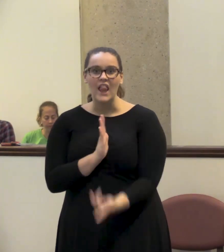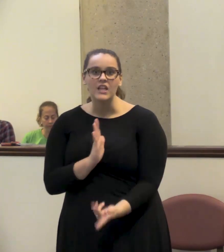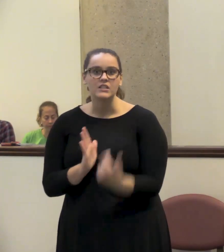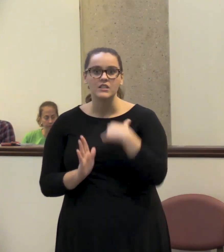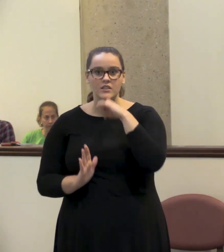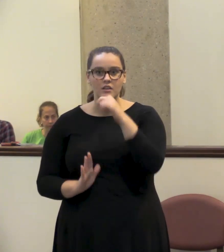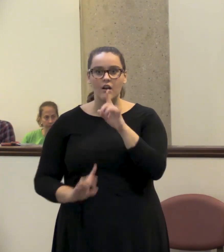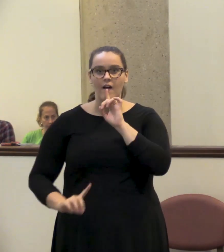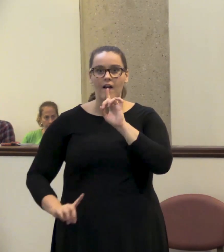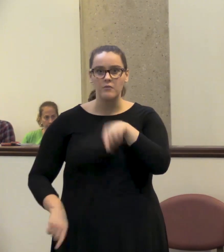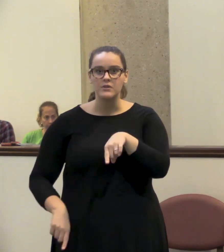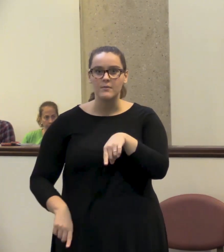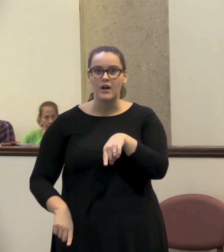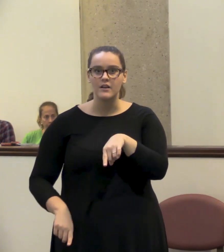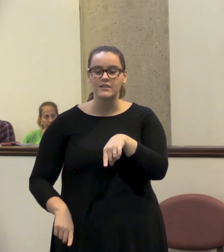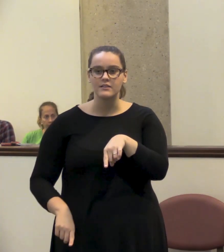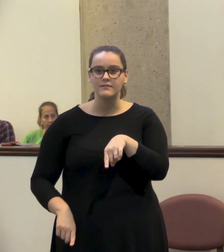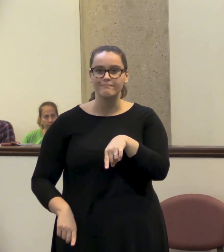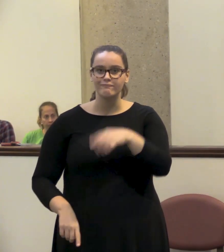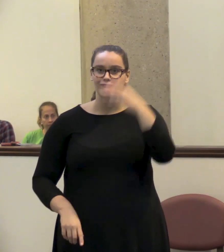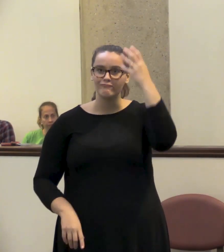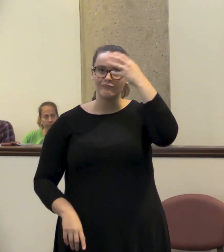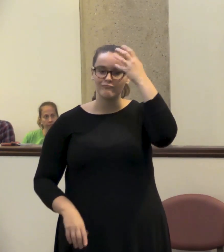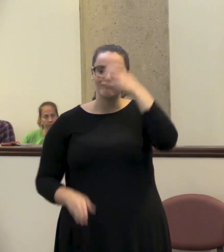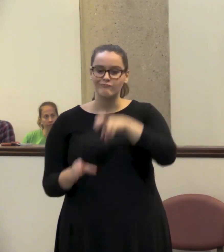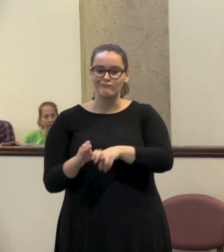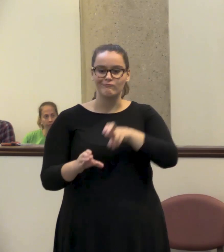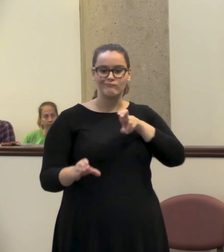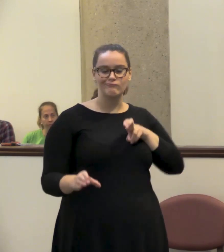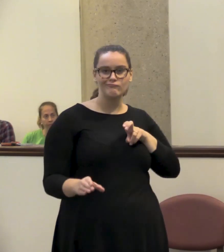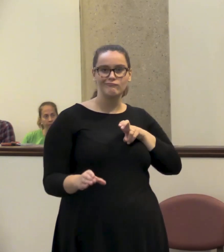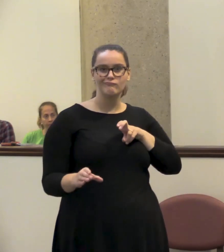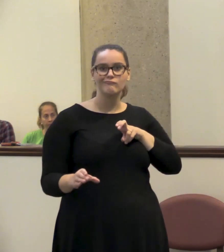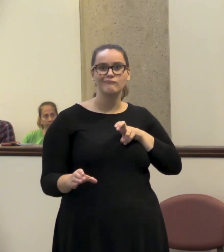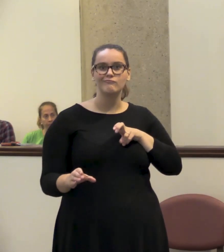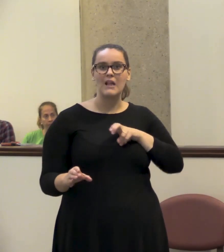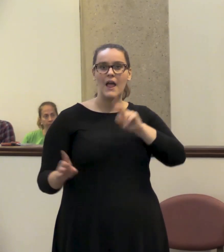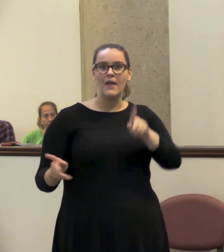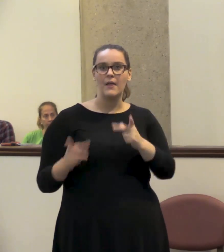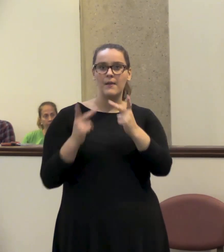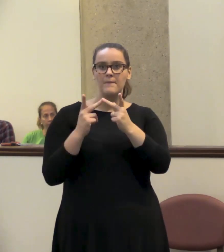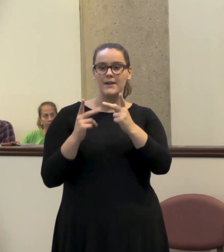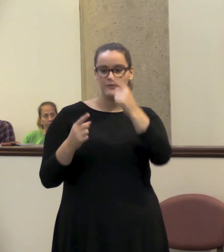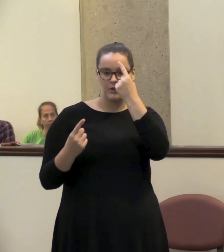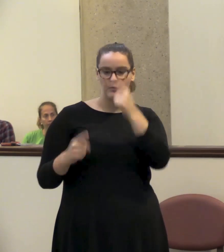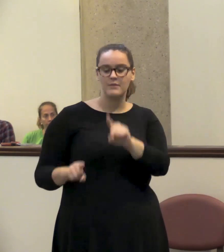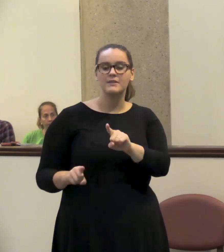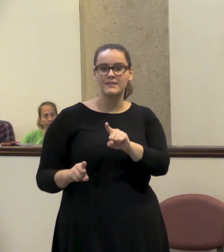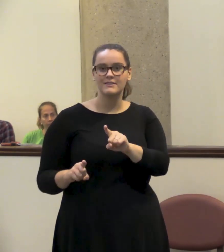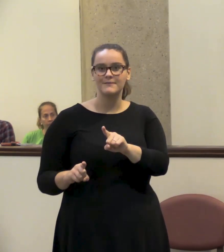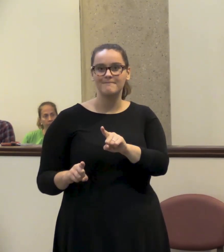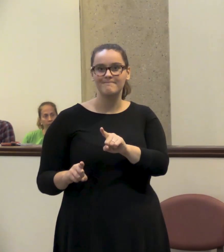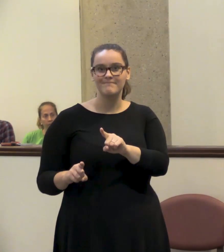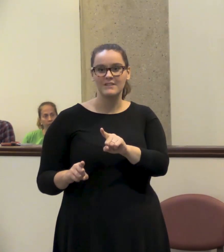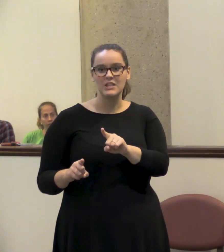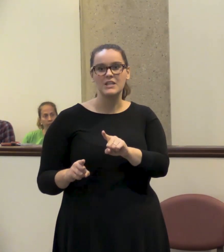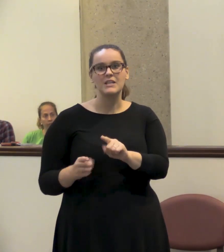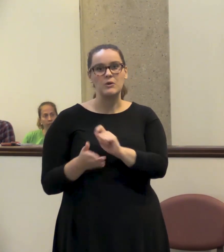written. And when Trump rescinded the Clean Power Plan and pulled out of the Paris Agreement, it was